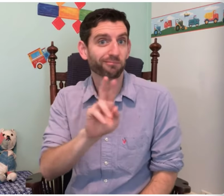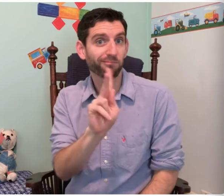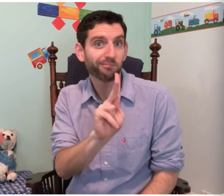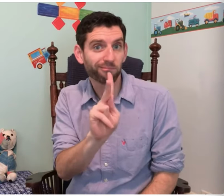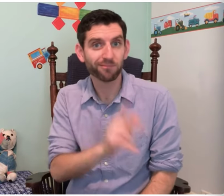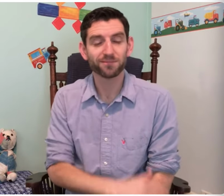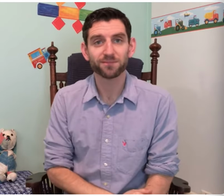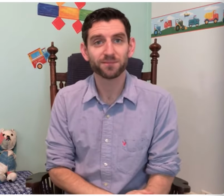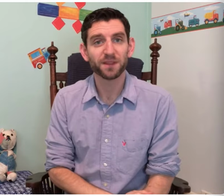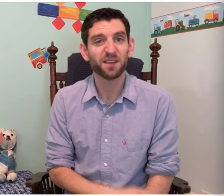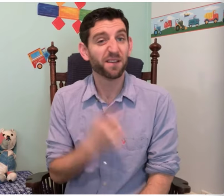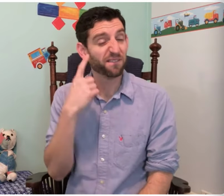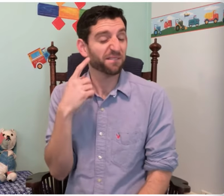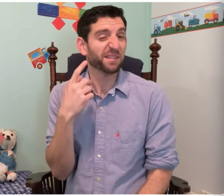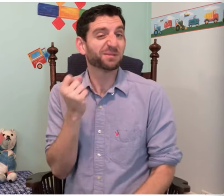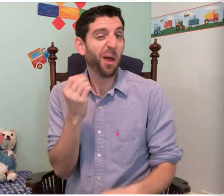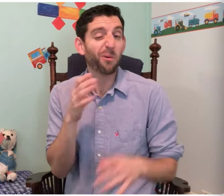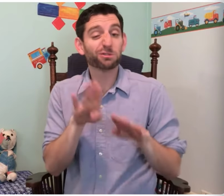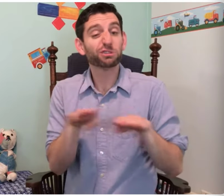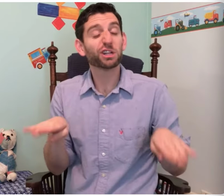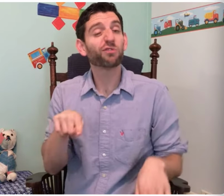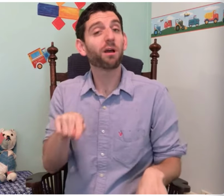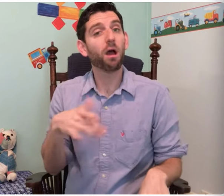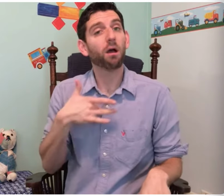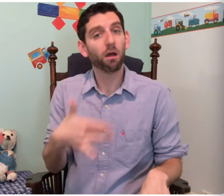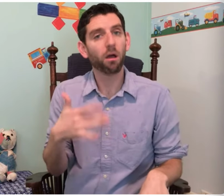7, R, and K.